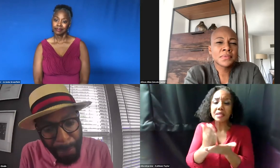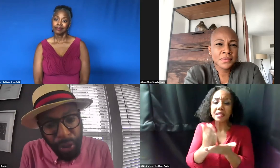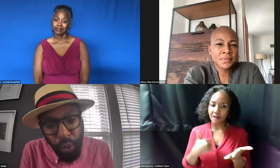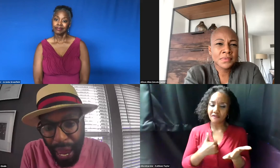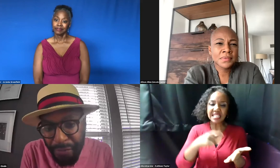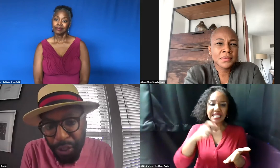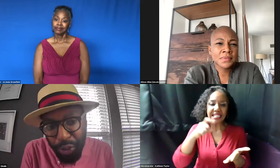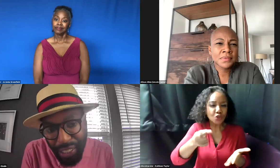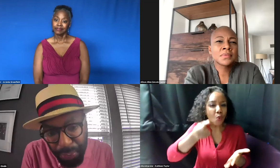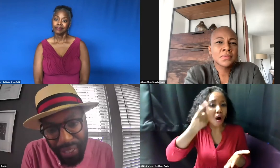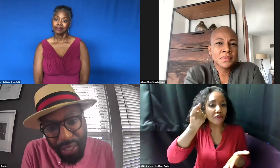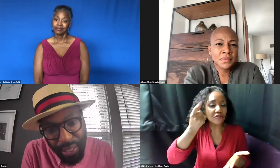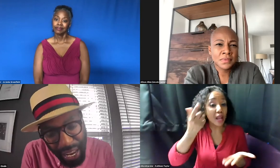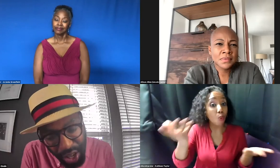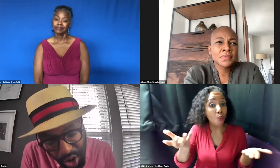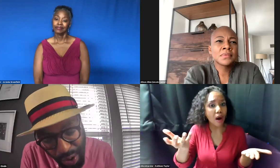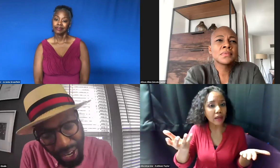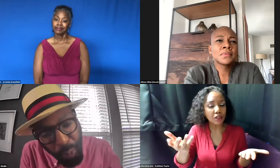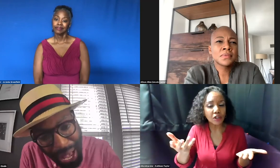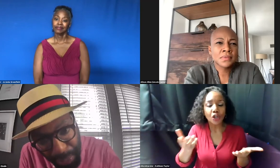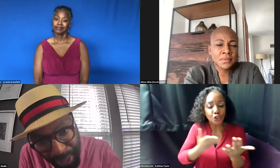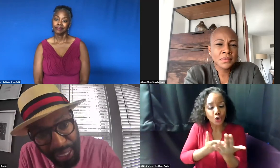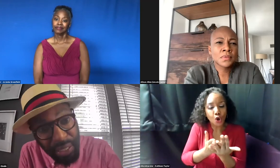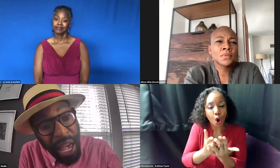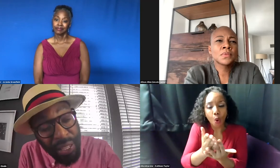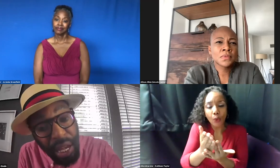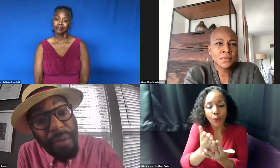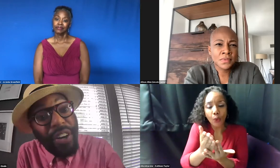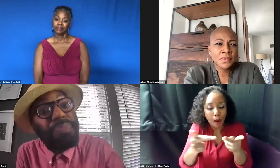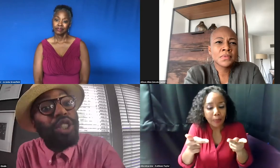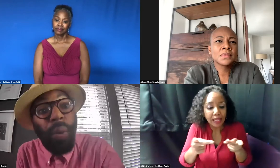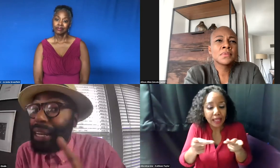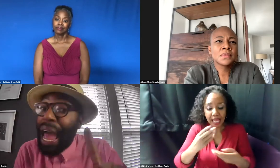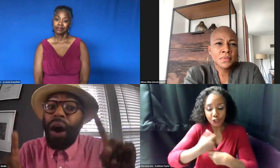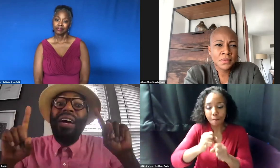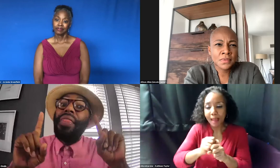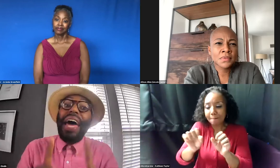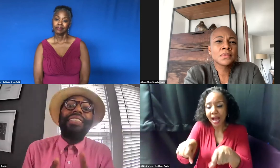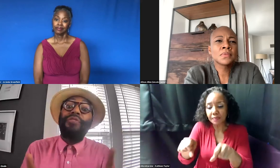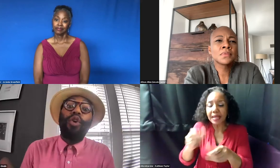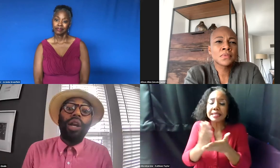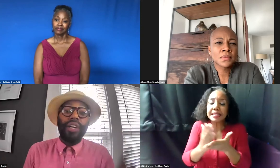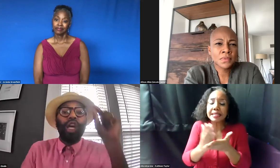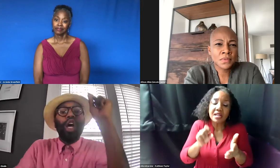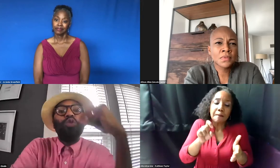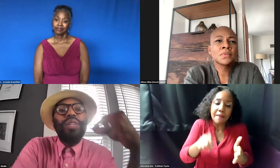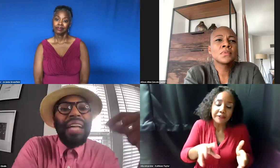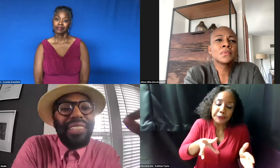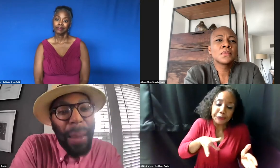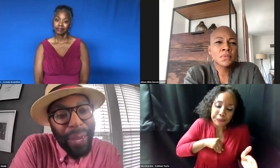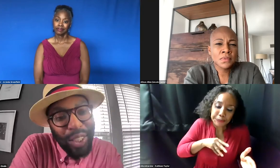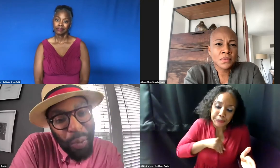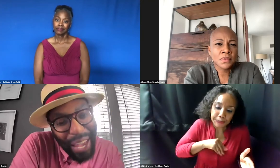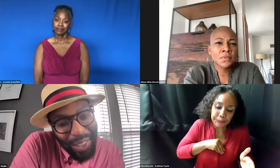be able to infiltrate spaces and create new possibilities, some of us must do it. Now, that is not for all of us. Do